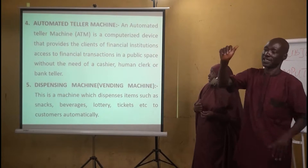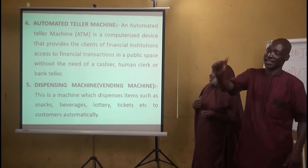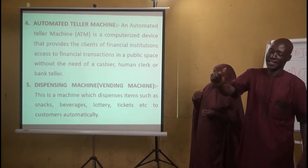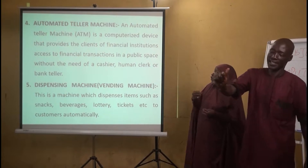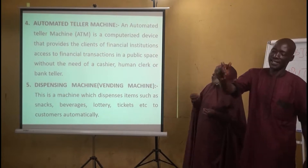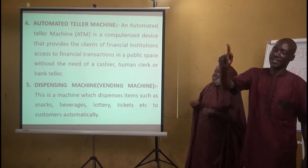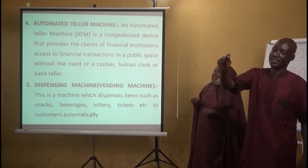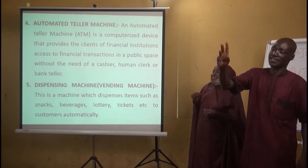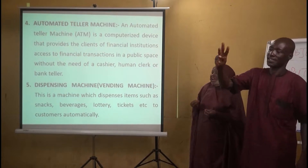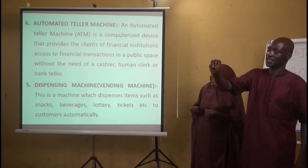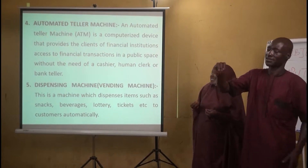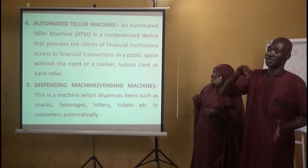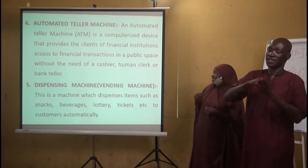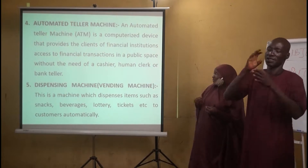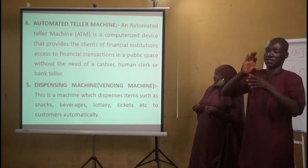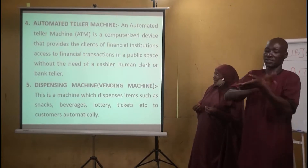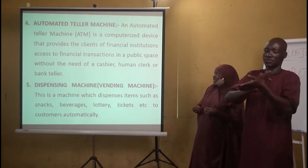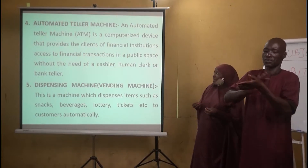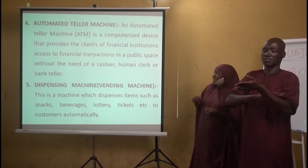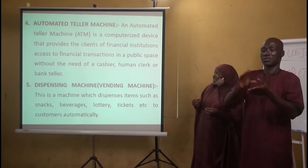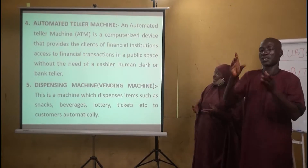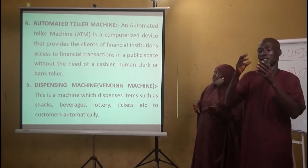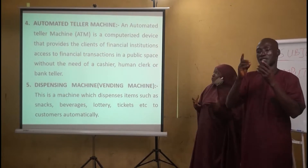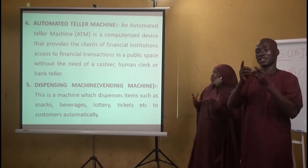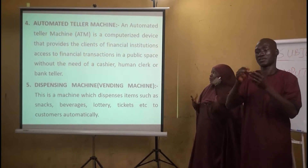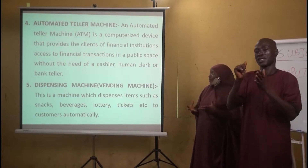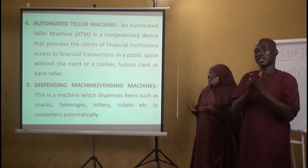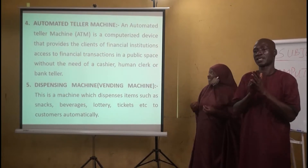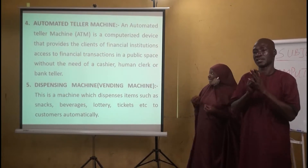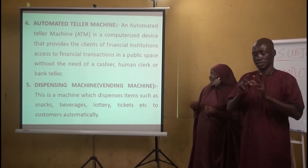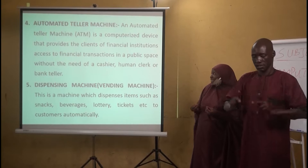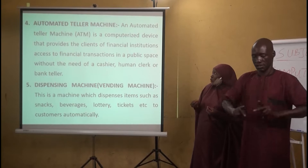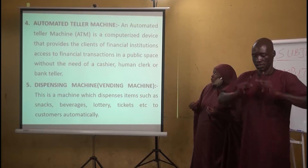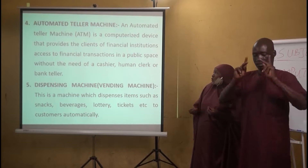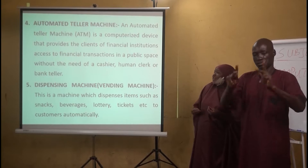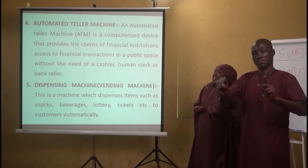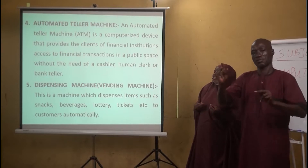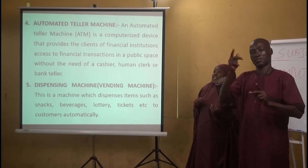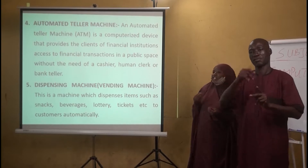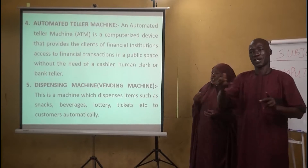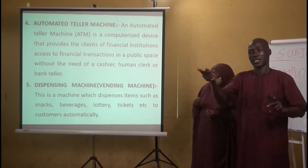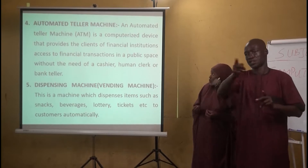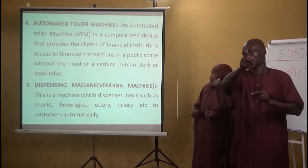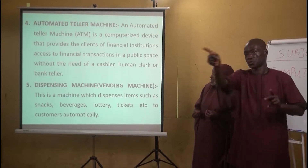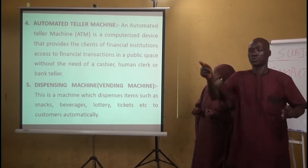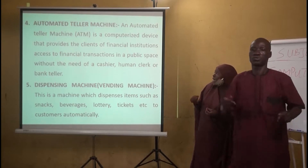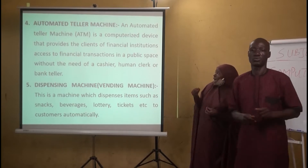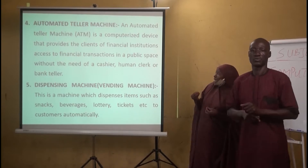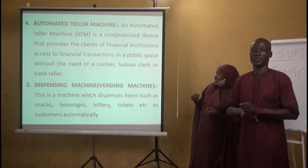a computerized device that provides the clients of financial institutions access